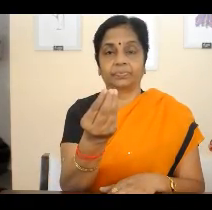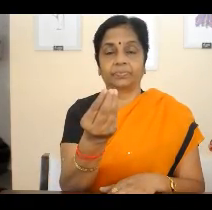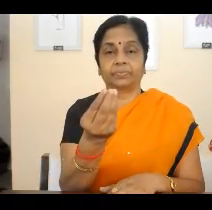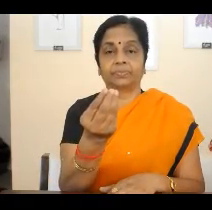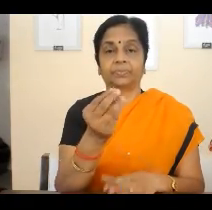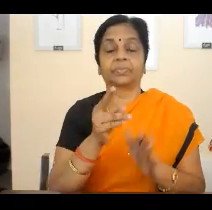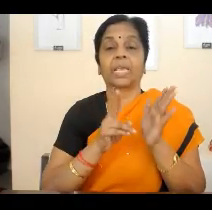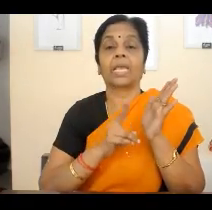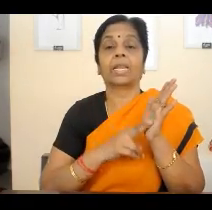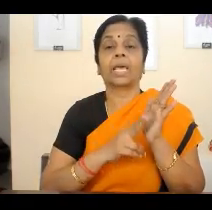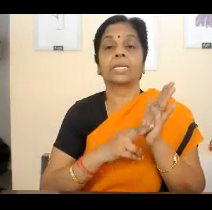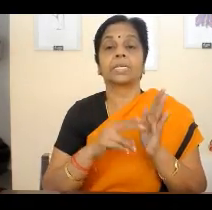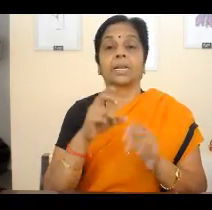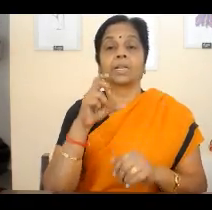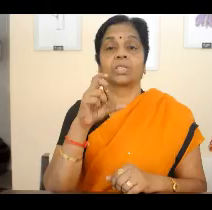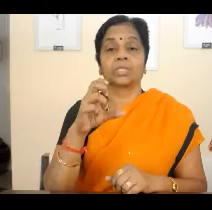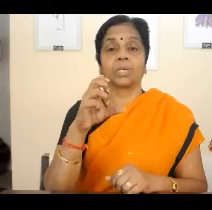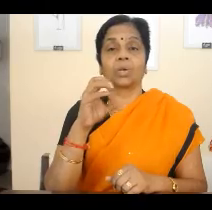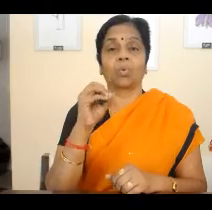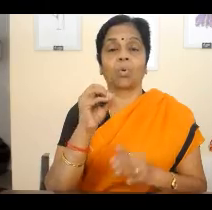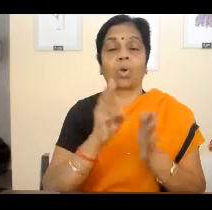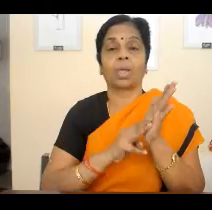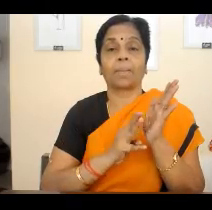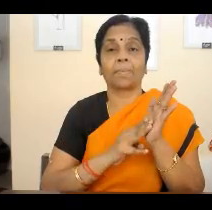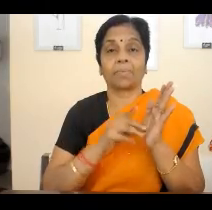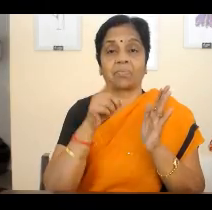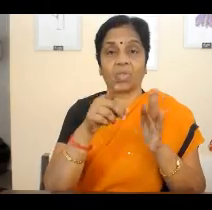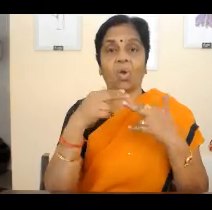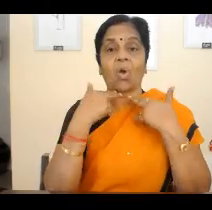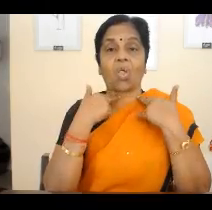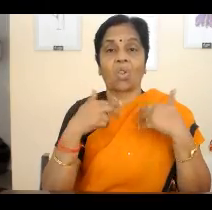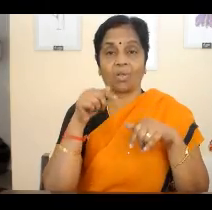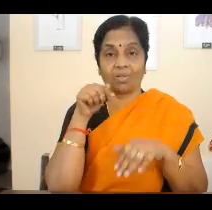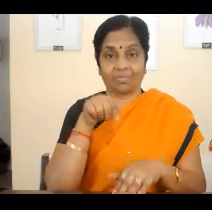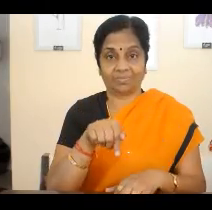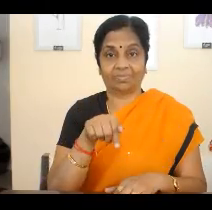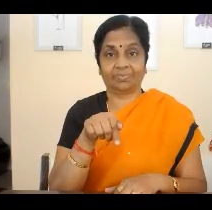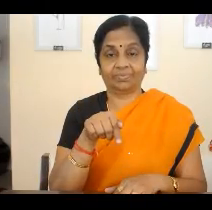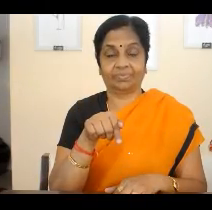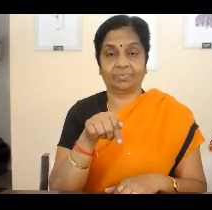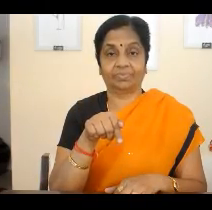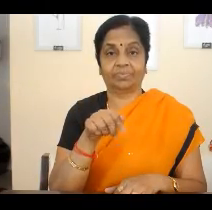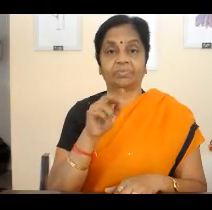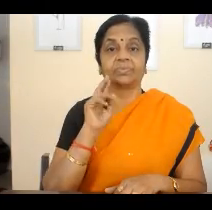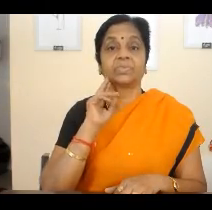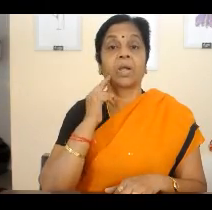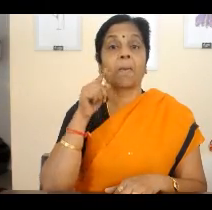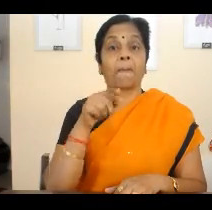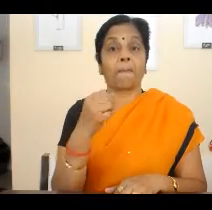National Commission under this law will have powers to